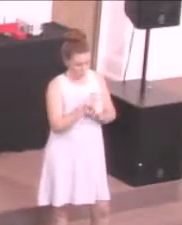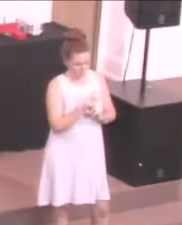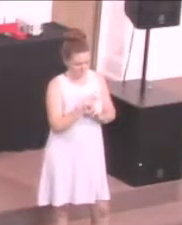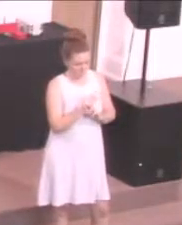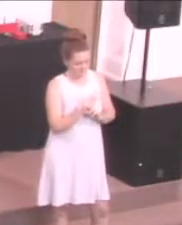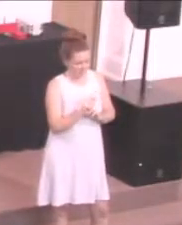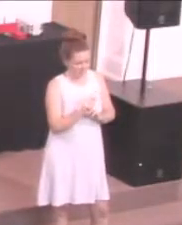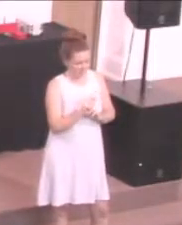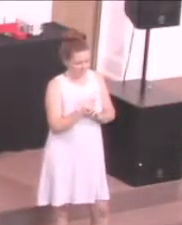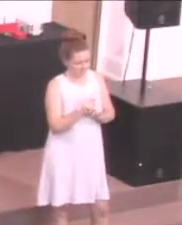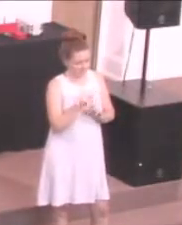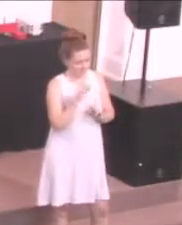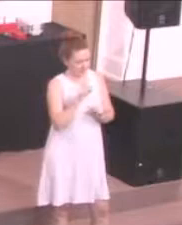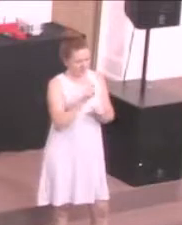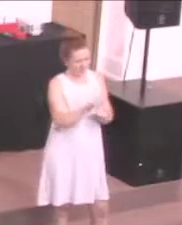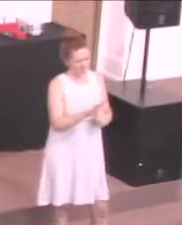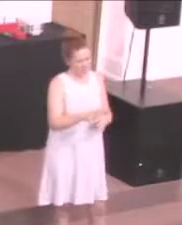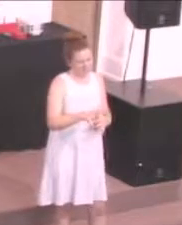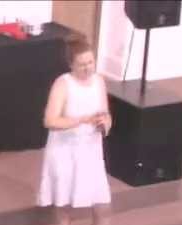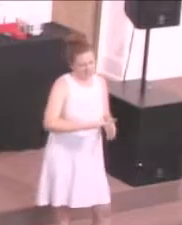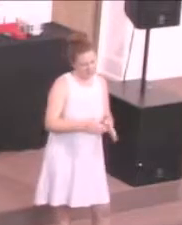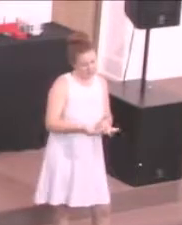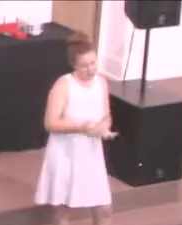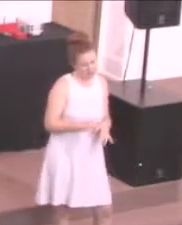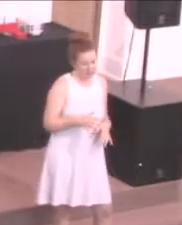Can you pretty much die?